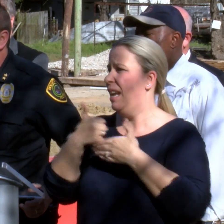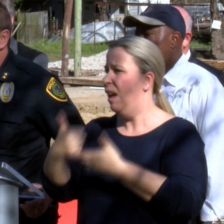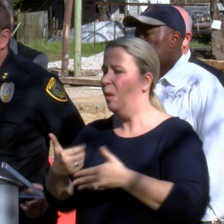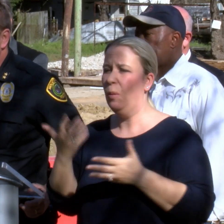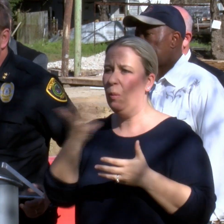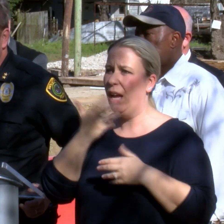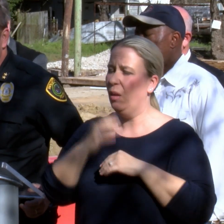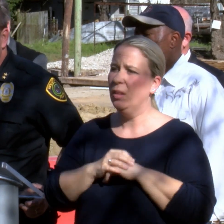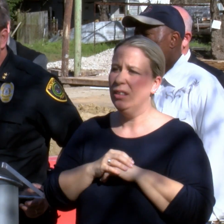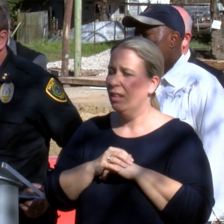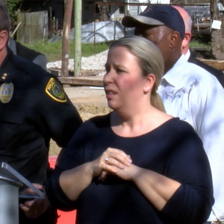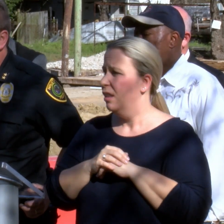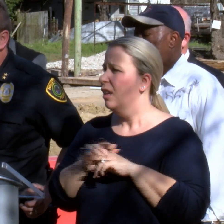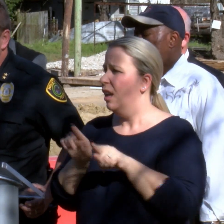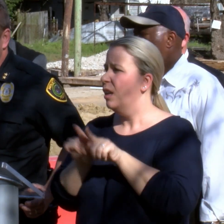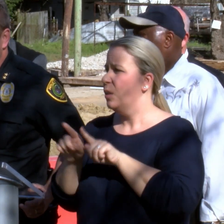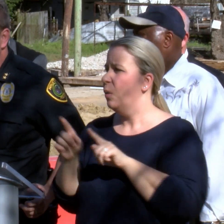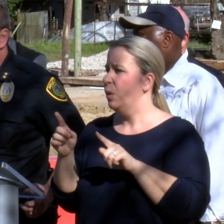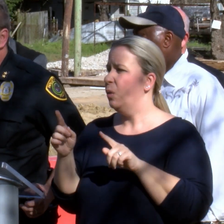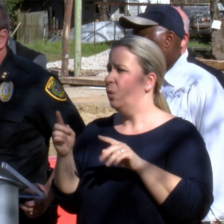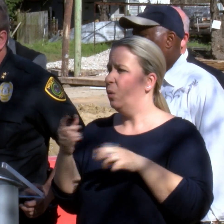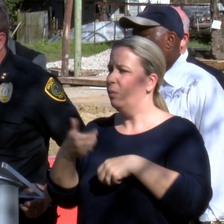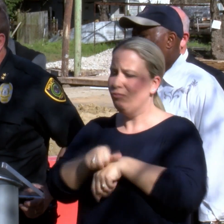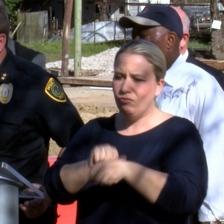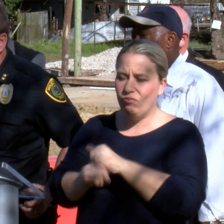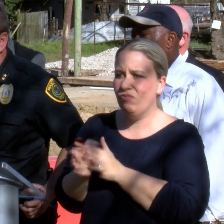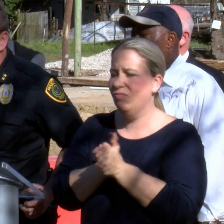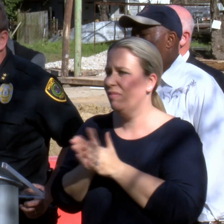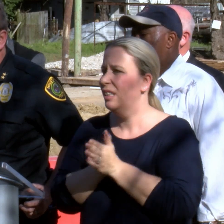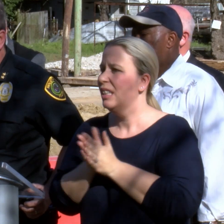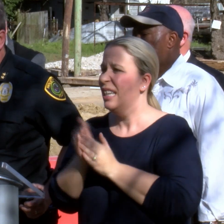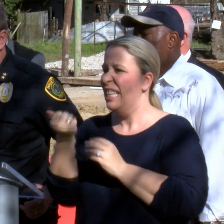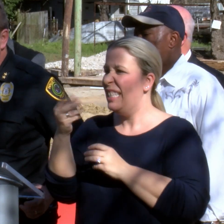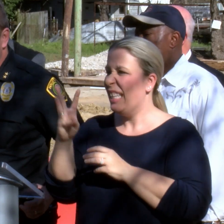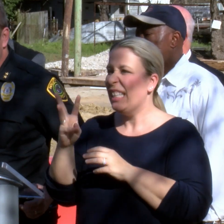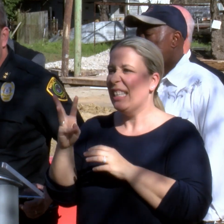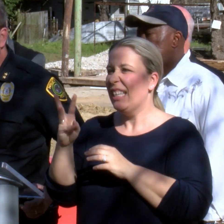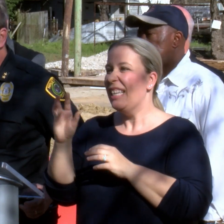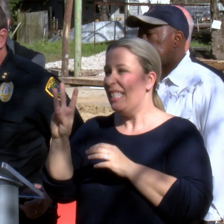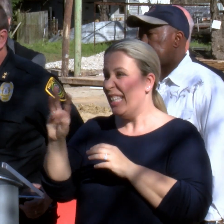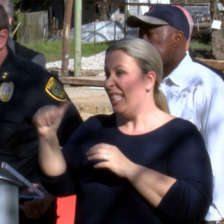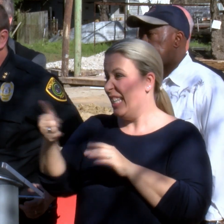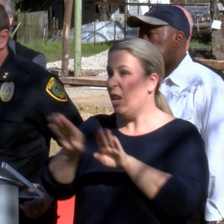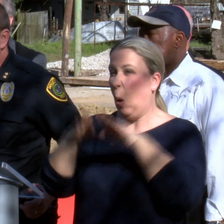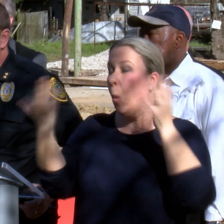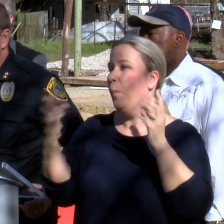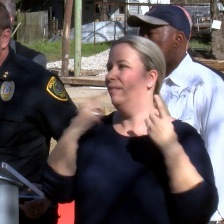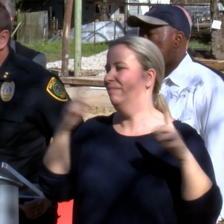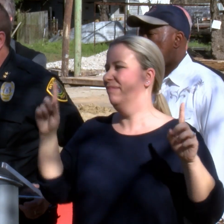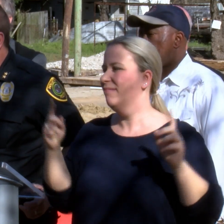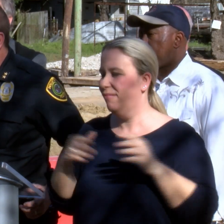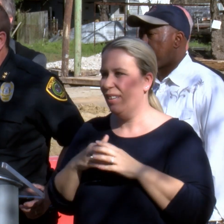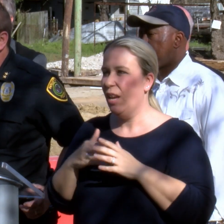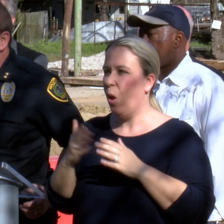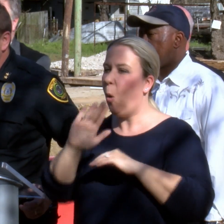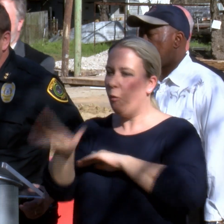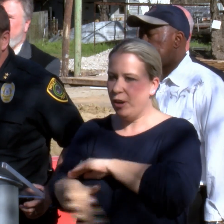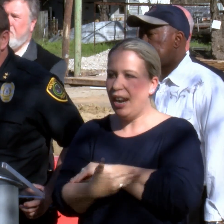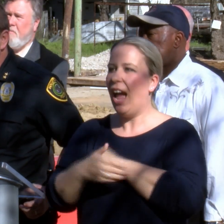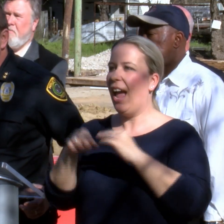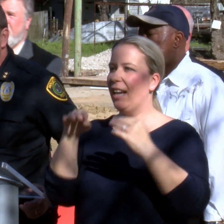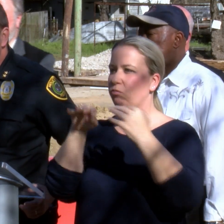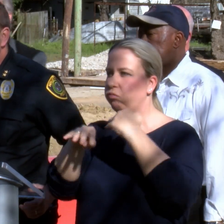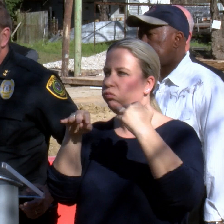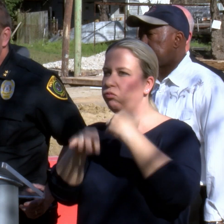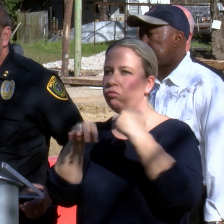leadership, and to respond to this and get 610 open again. We were very happy to get it open overnight and get traffic